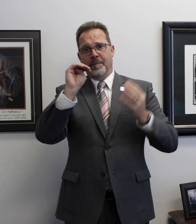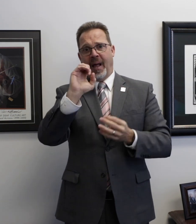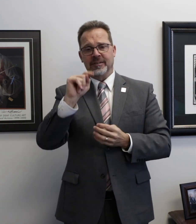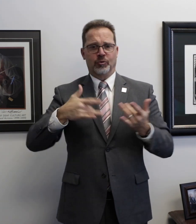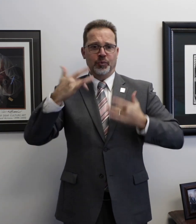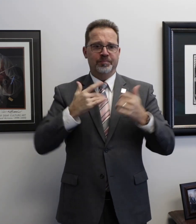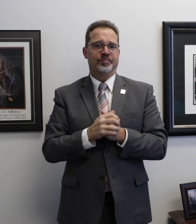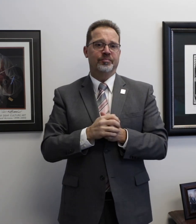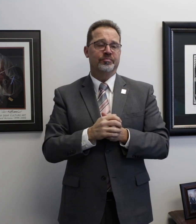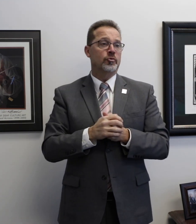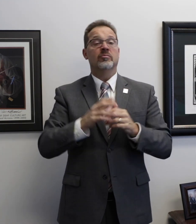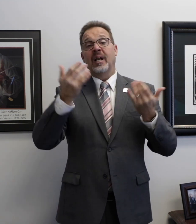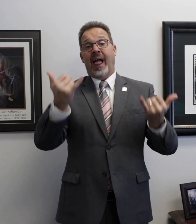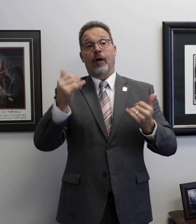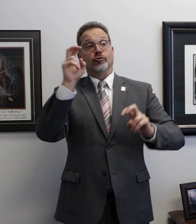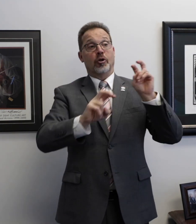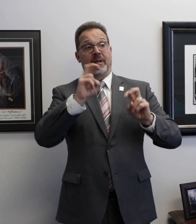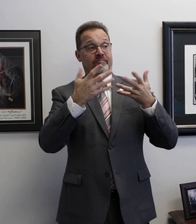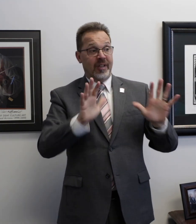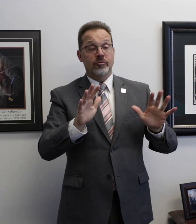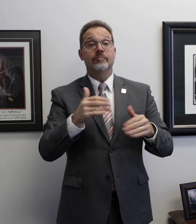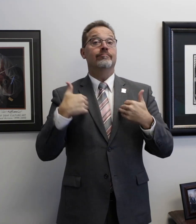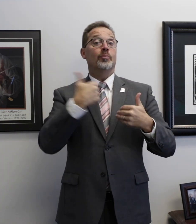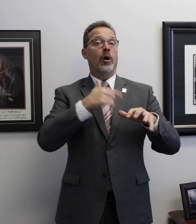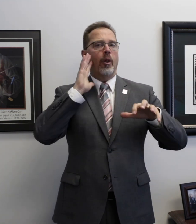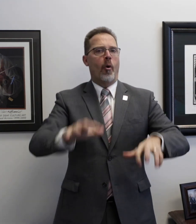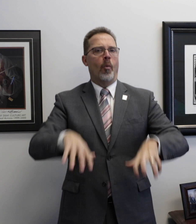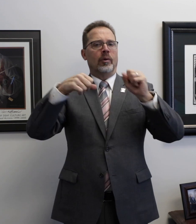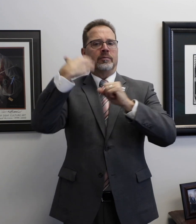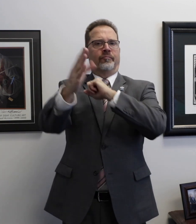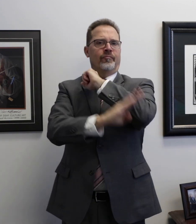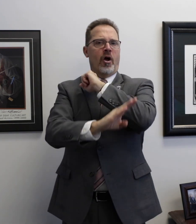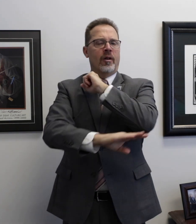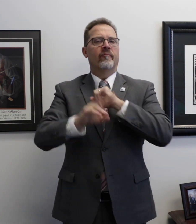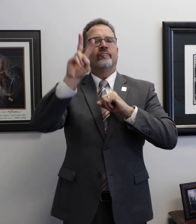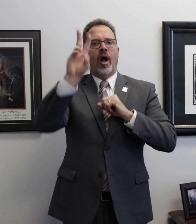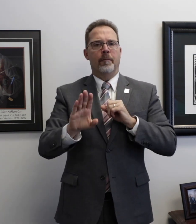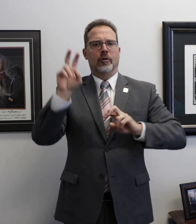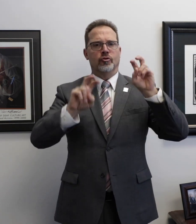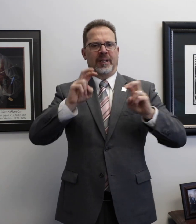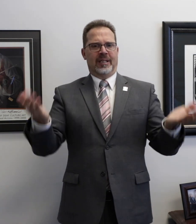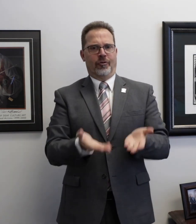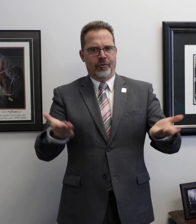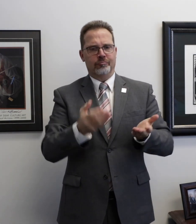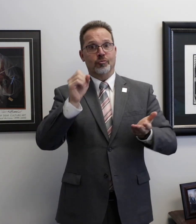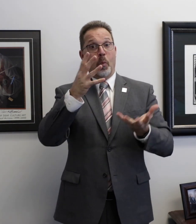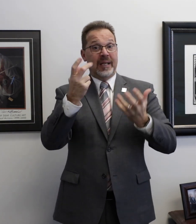who did participate, it's wonderful to see those pictures. Next fall, we'll be hosting the volleyball tournament, so we're looking ahead to that.